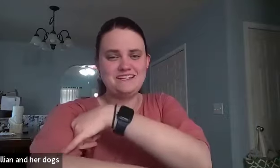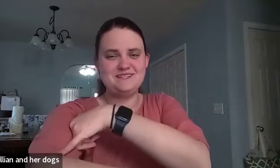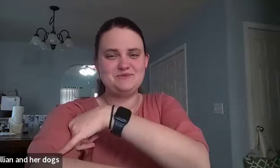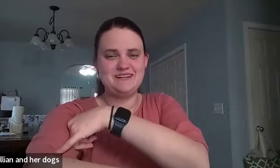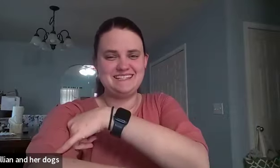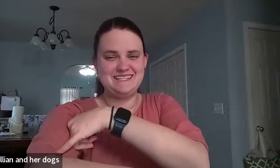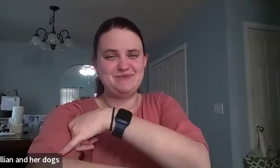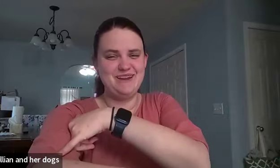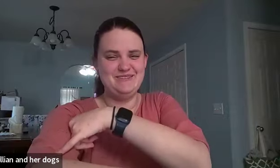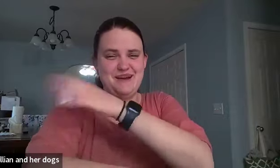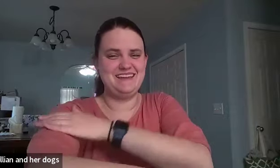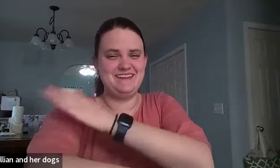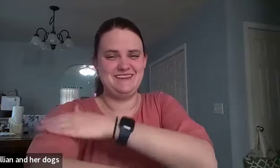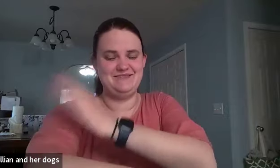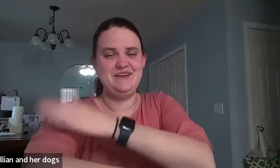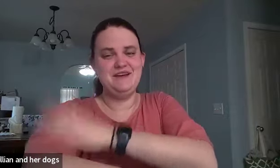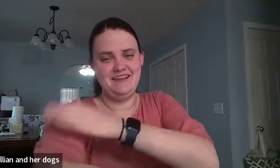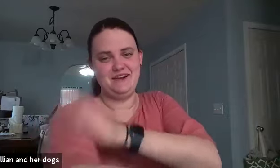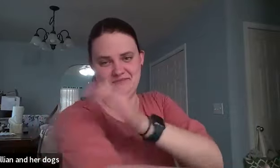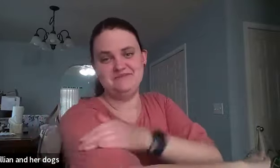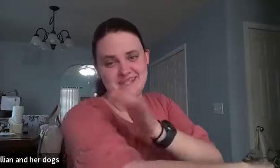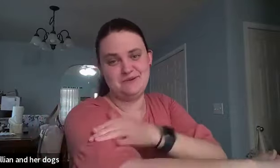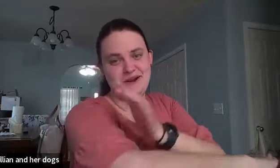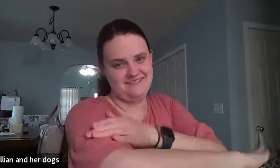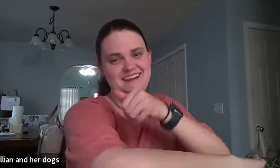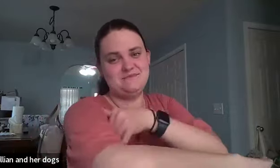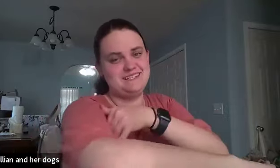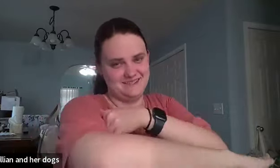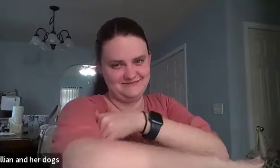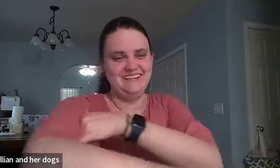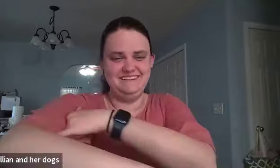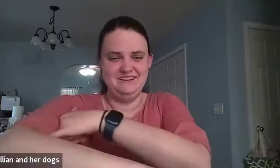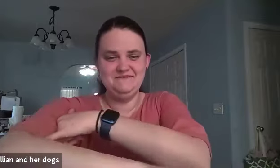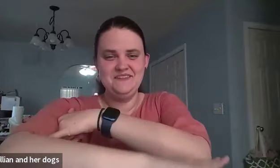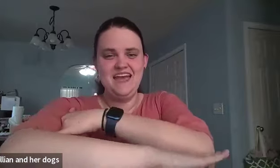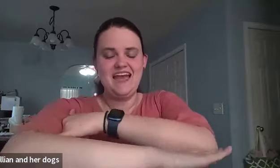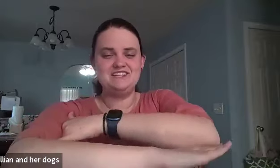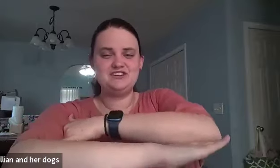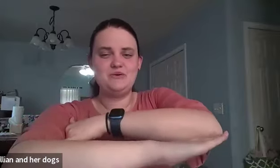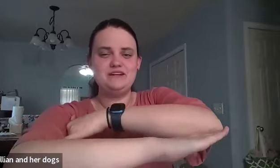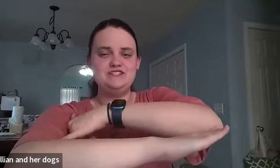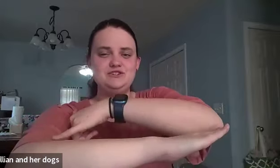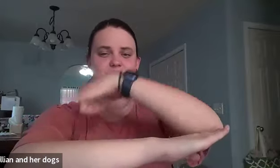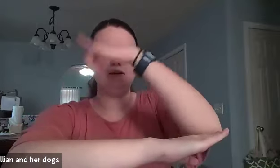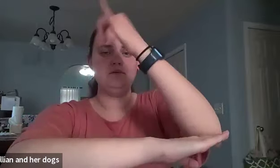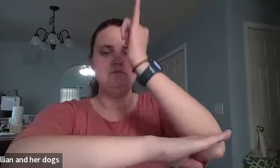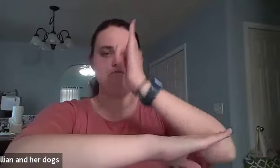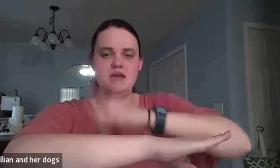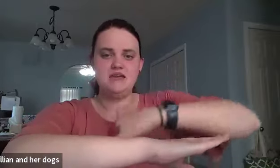what is this? What is the spot of the, I cannot think of here, this part, right? Your muscle. And you're going to